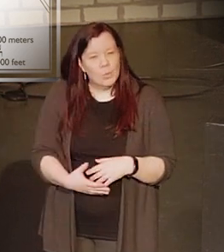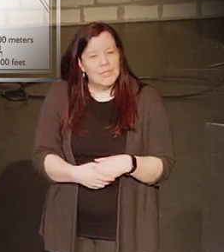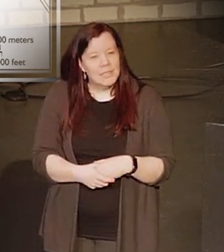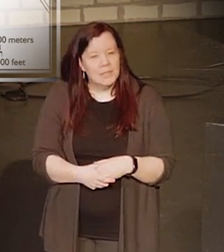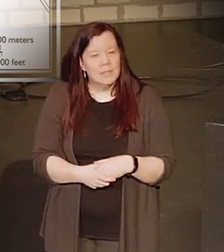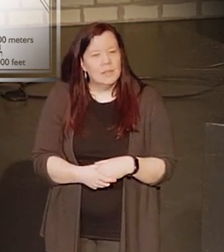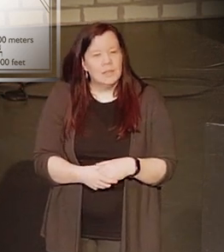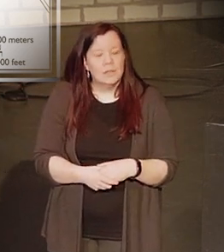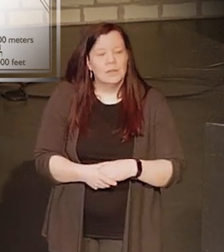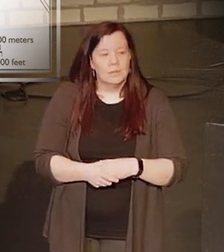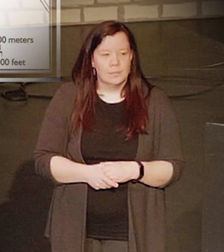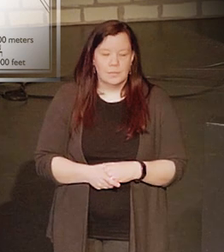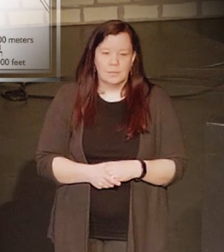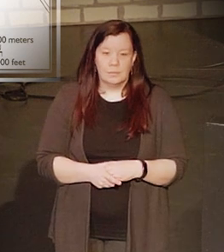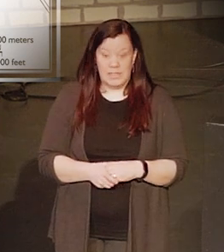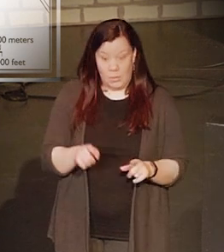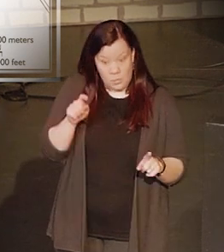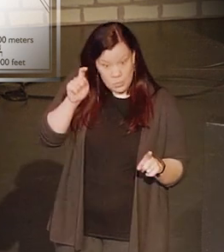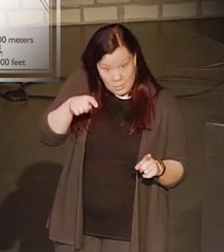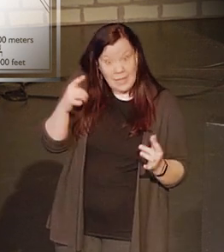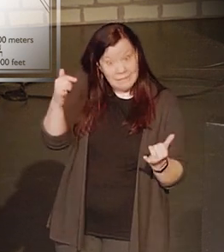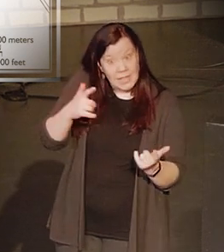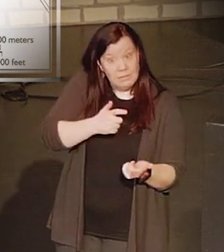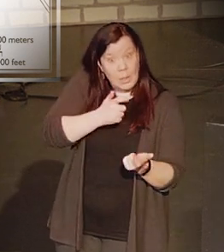audience. The festival of